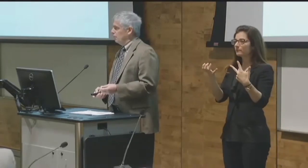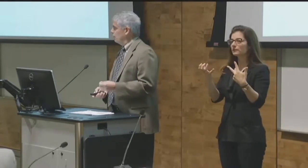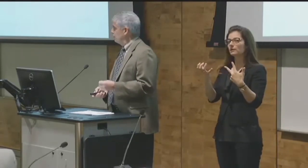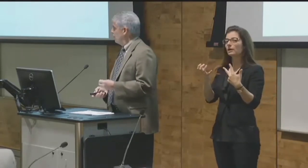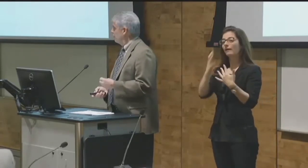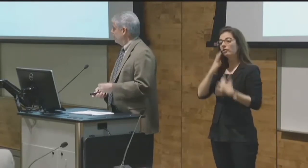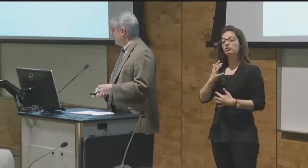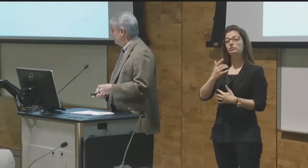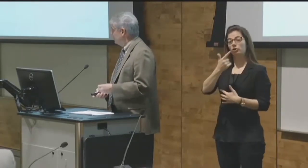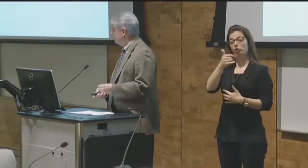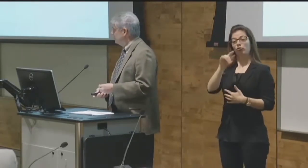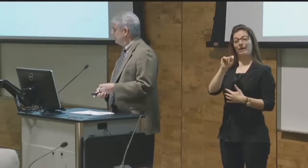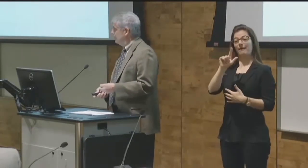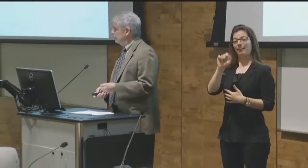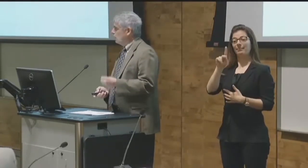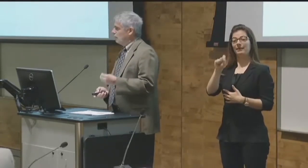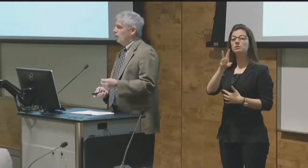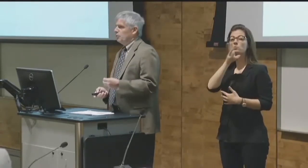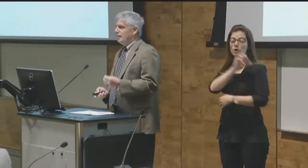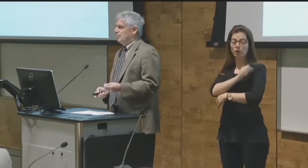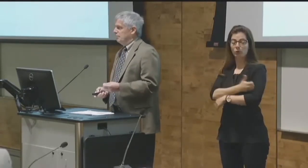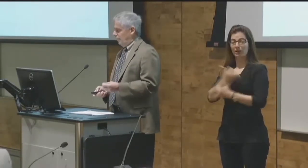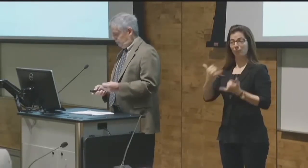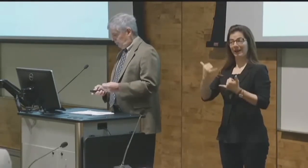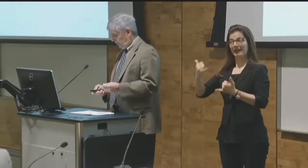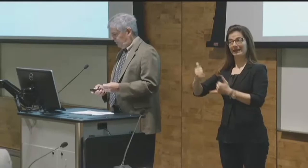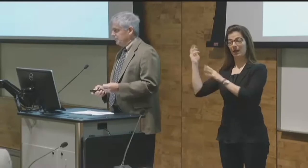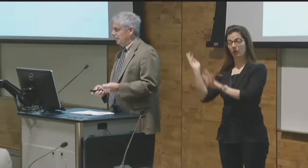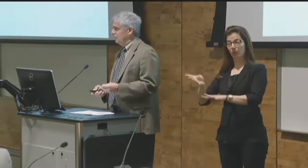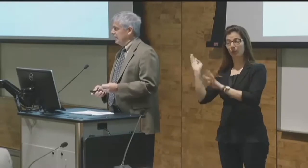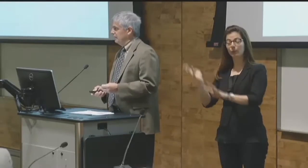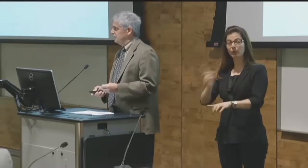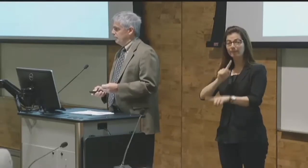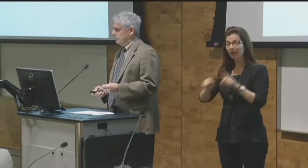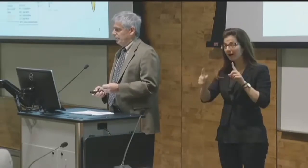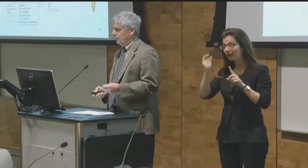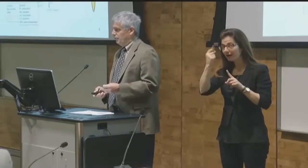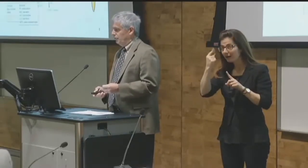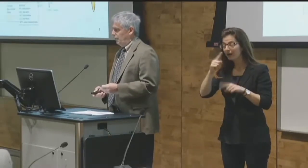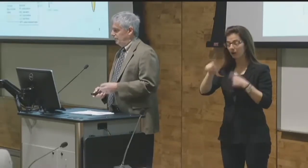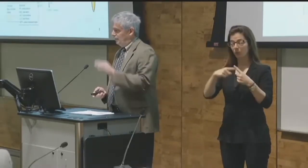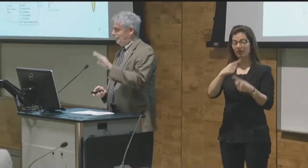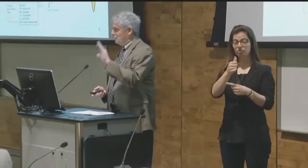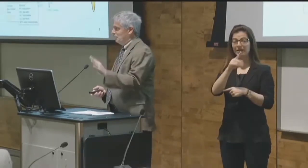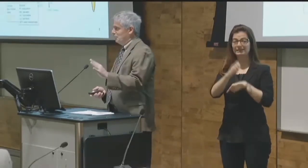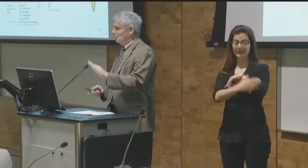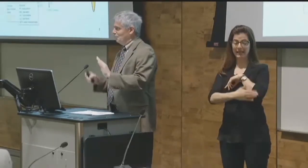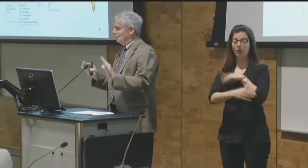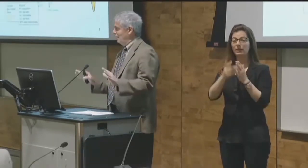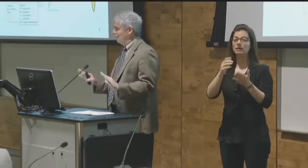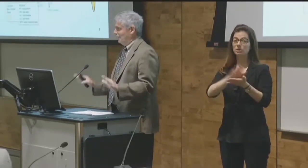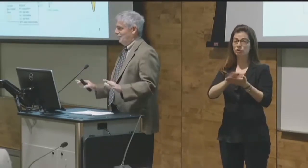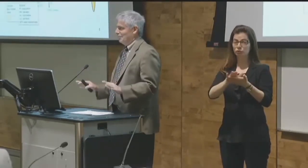Great Lakes Water Authority water right now, that water would not be available once the Genesee County treatment plant was turned on. And I promise you